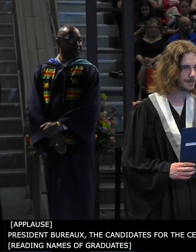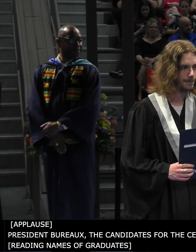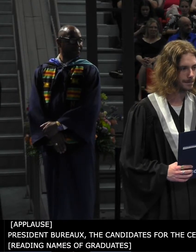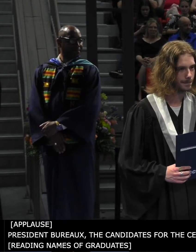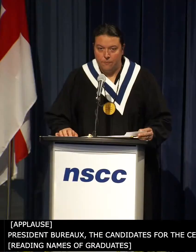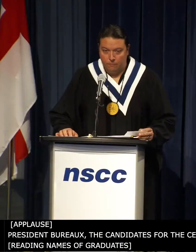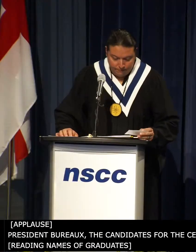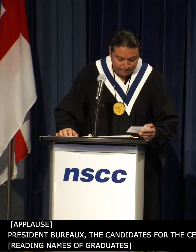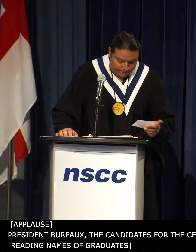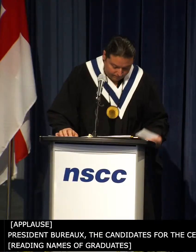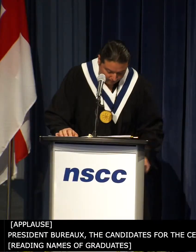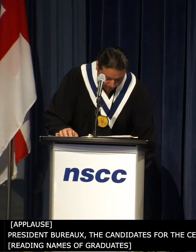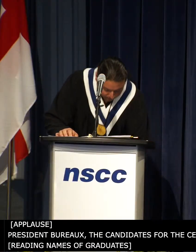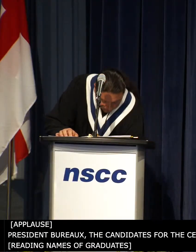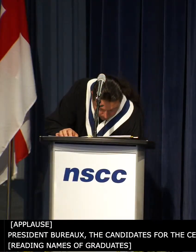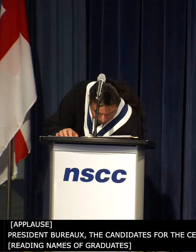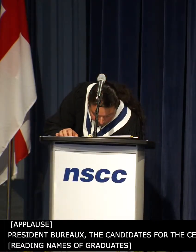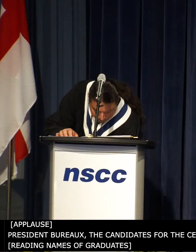Kun Fun.